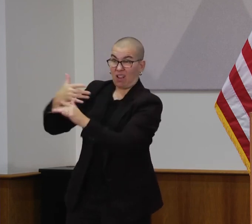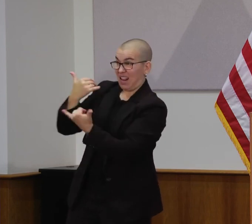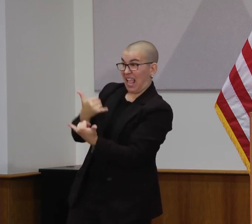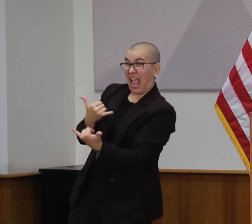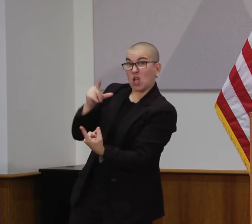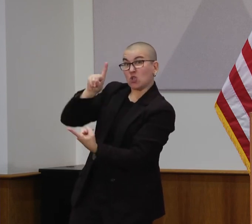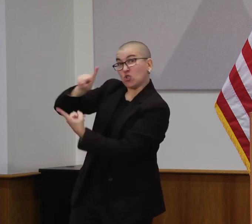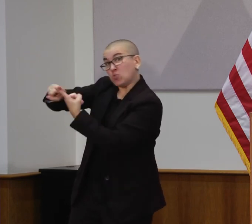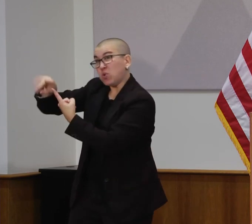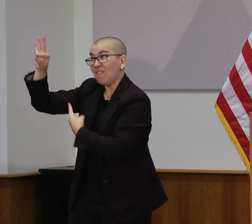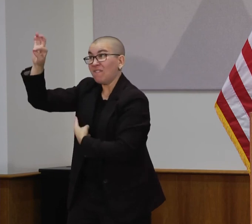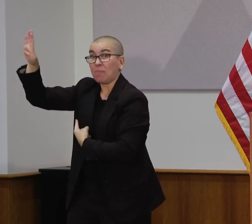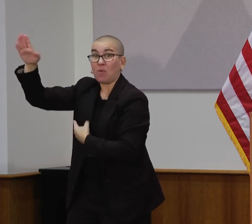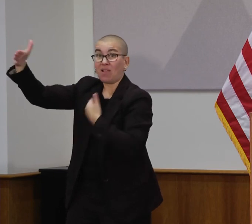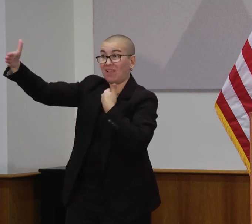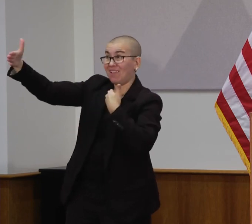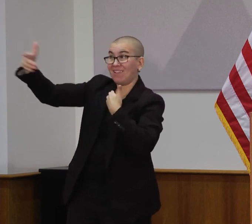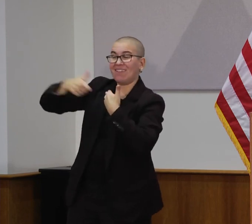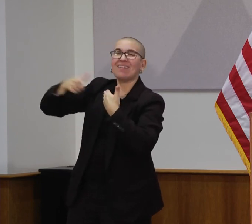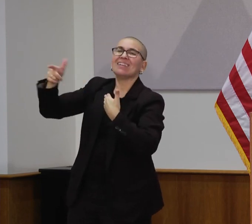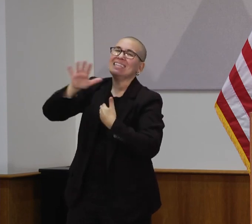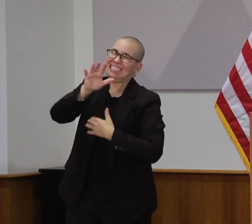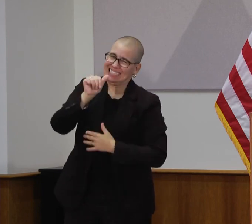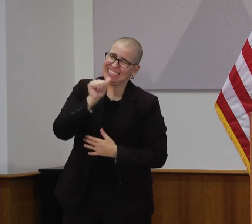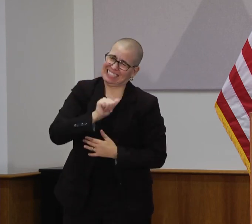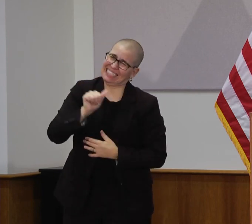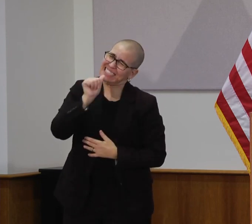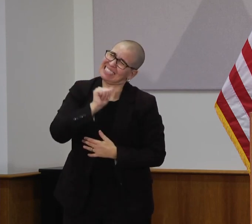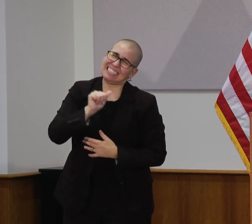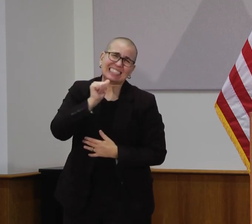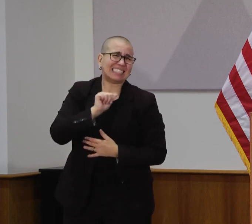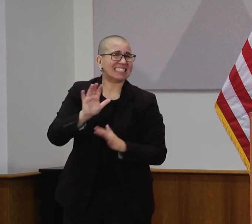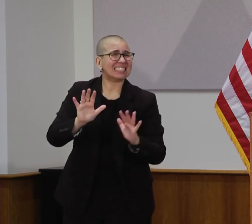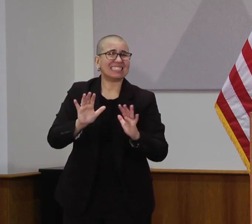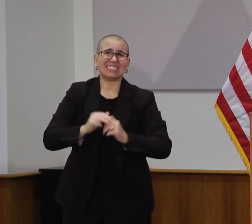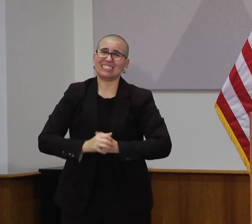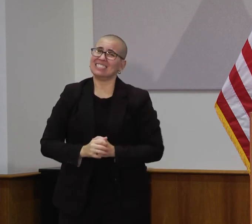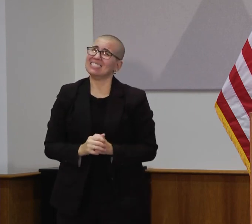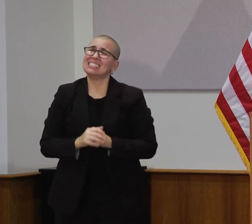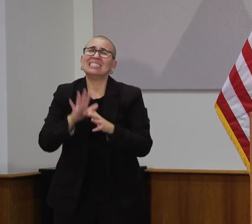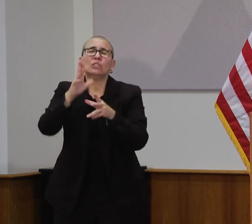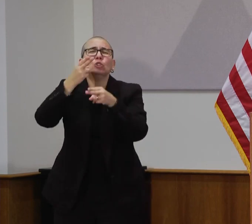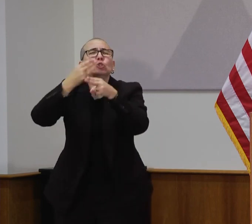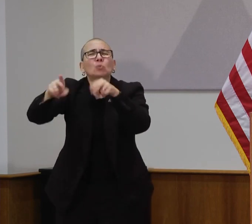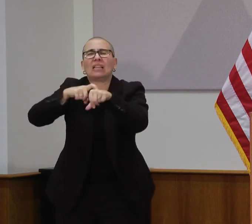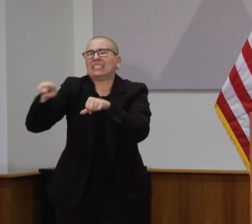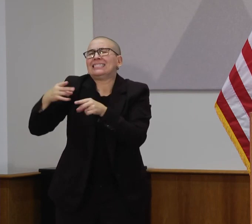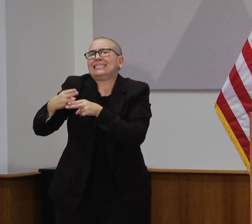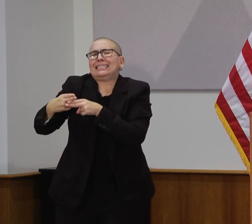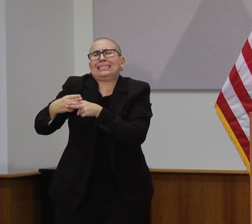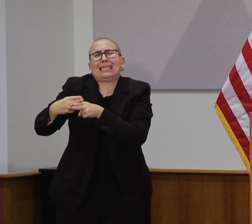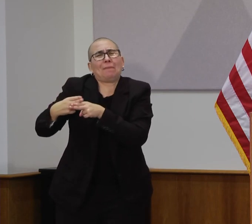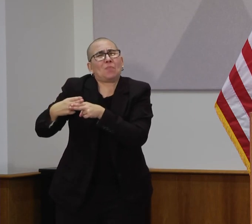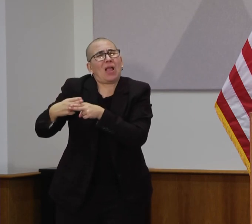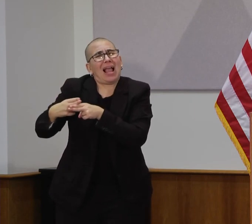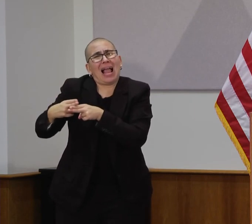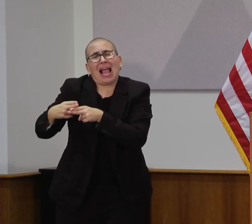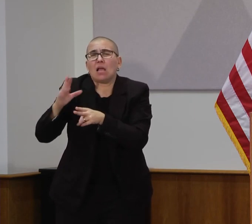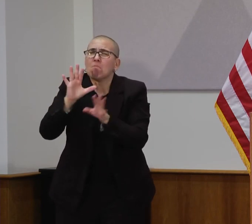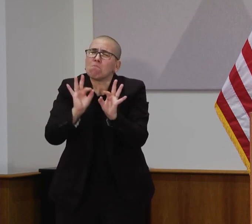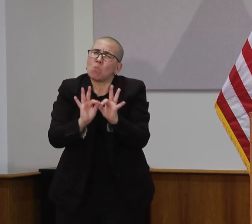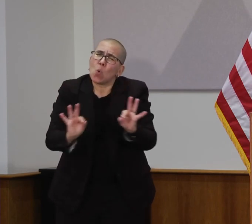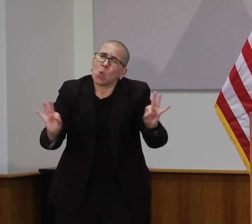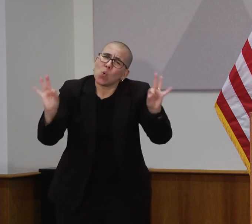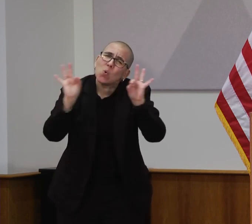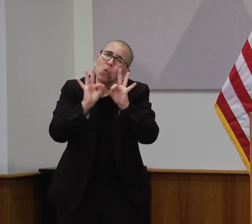short-term temporary sacrifice, a big one to be sure, but a short-term sacrifice. This is such an important step that we can take